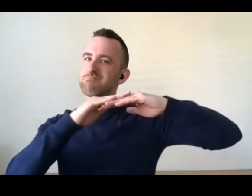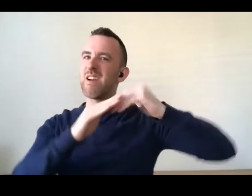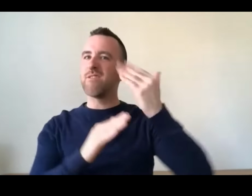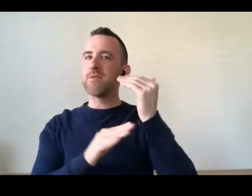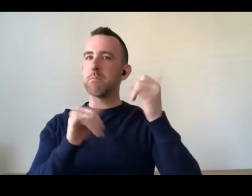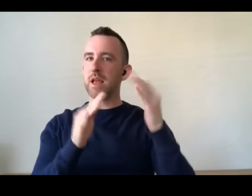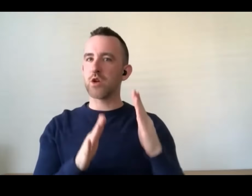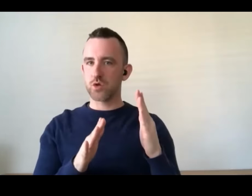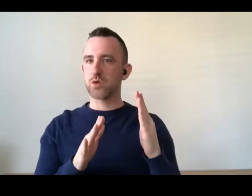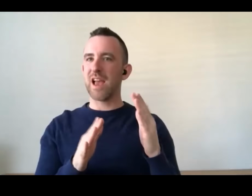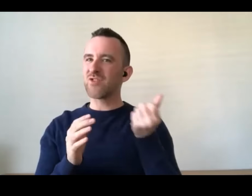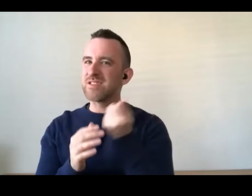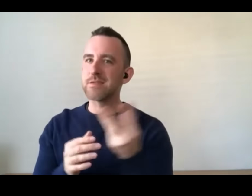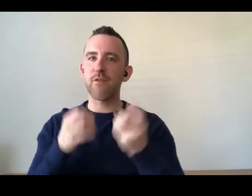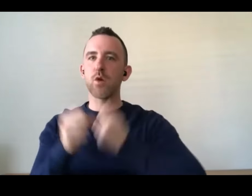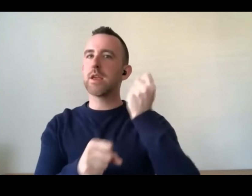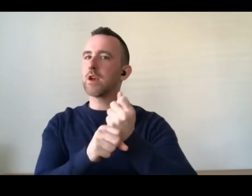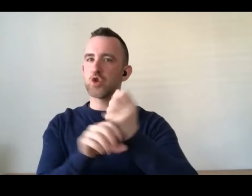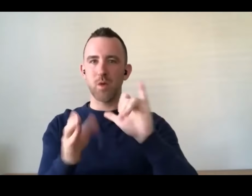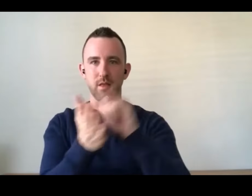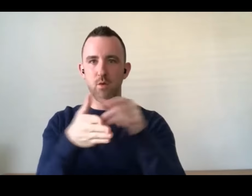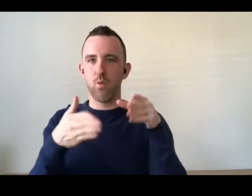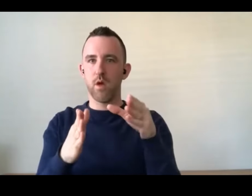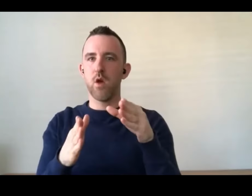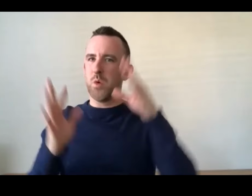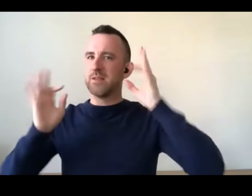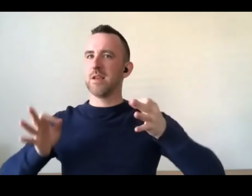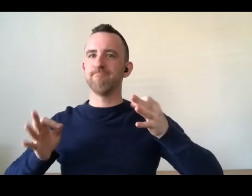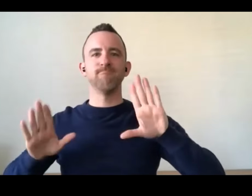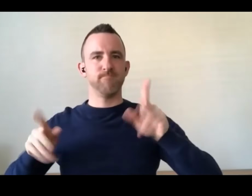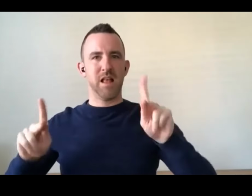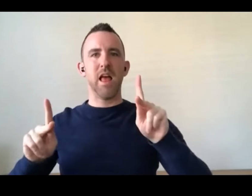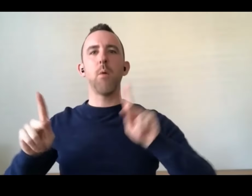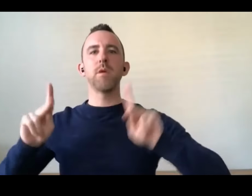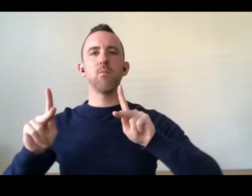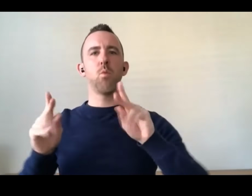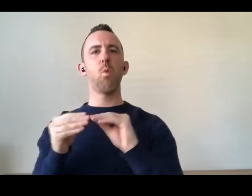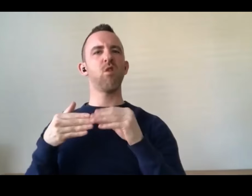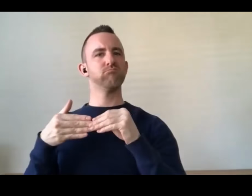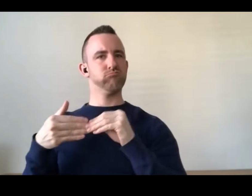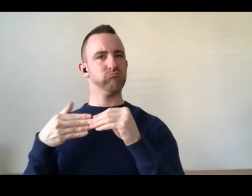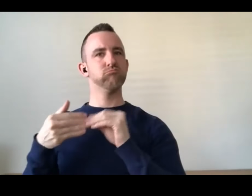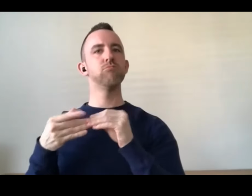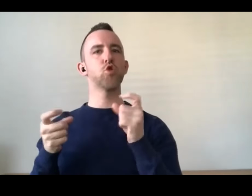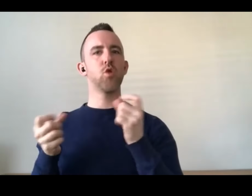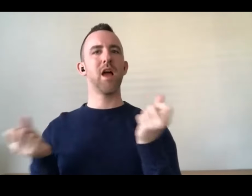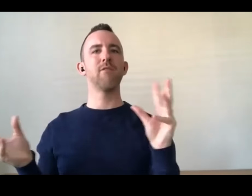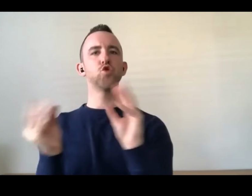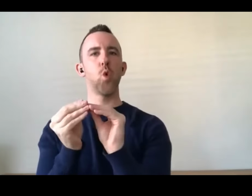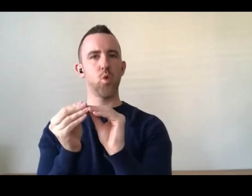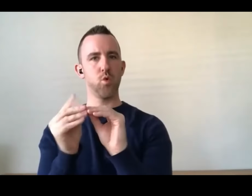After several years of doing it that way, we decided to give people more control over how many people are on their